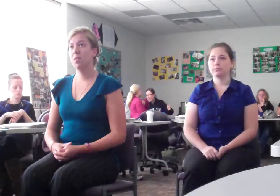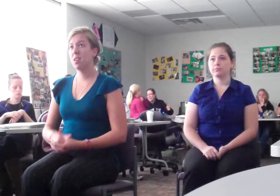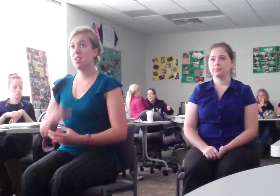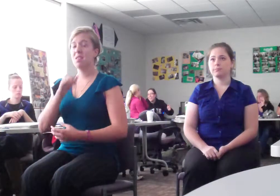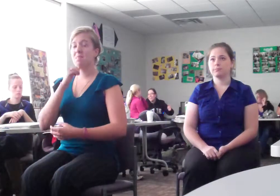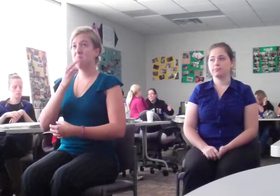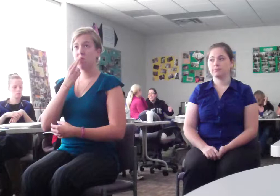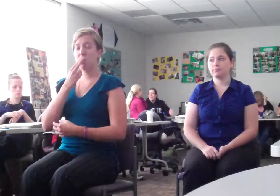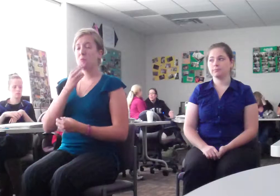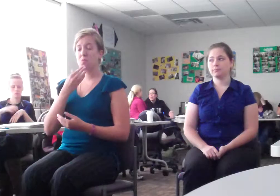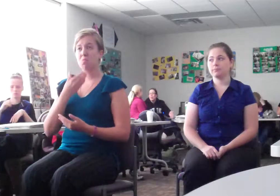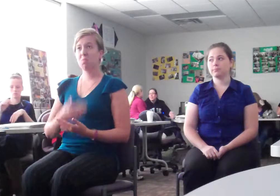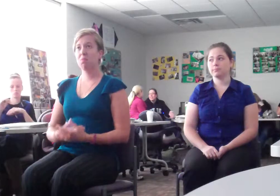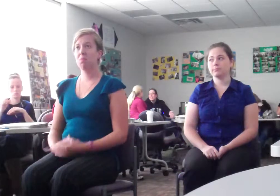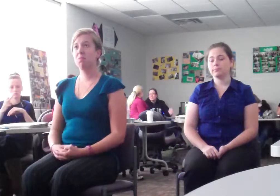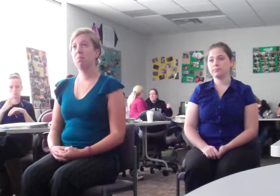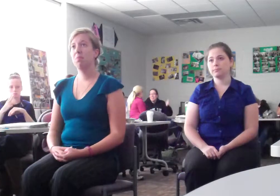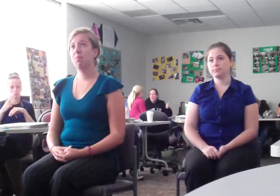Non-smoker.